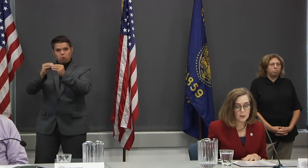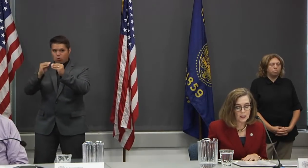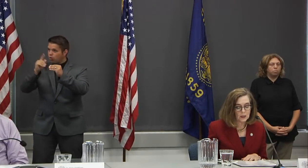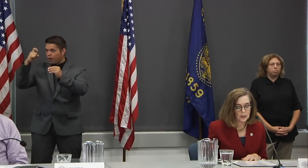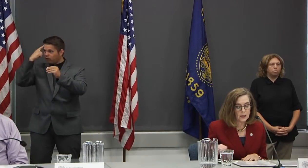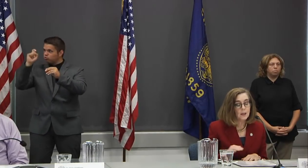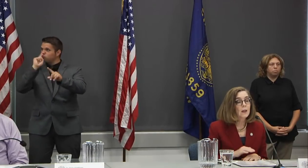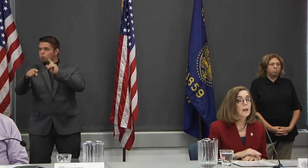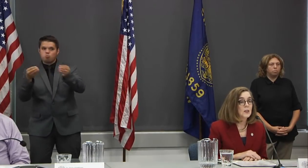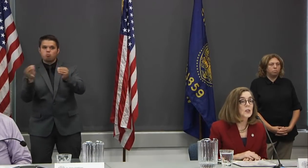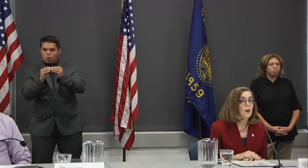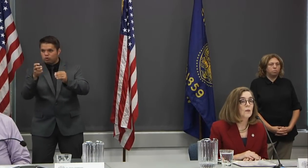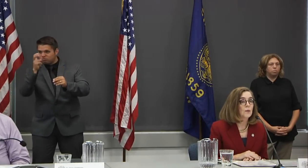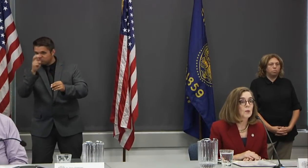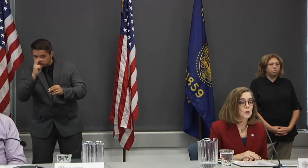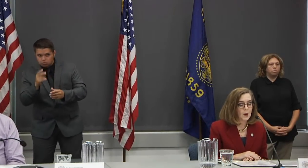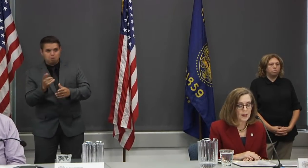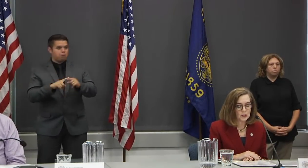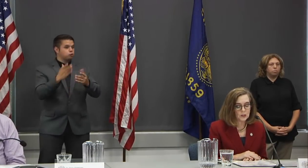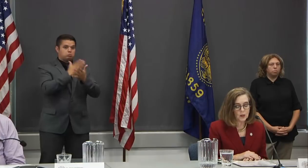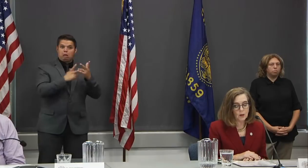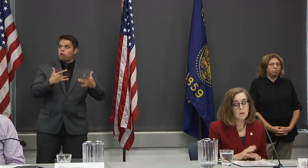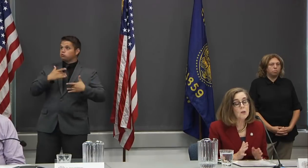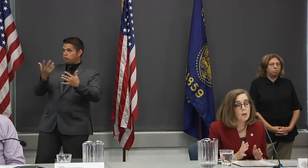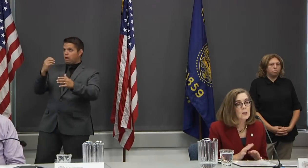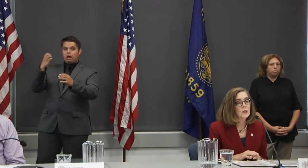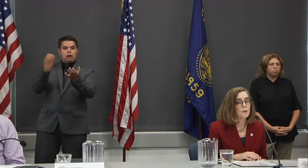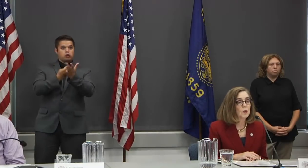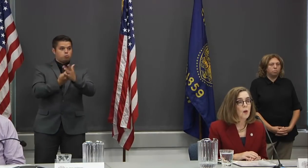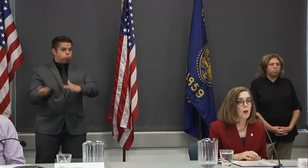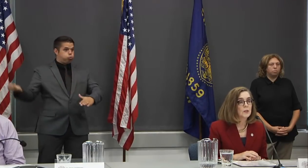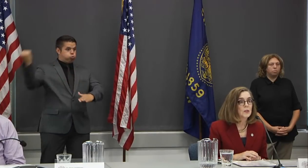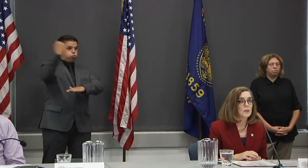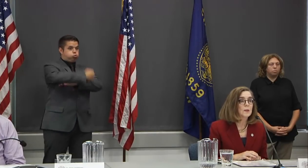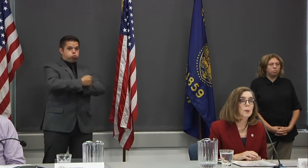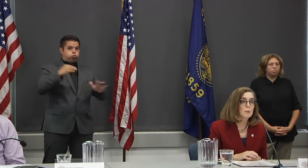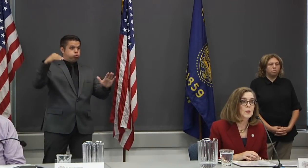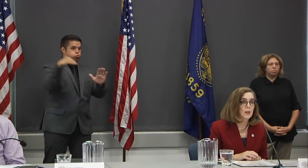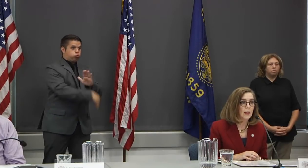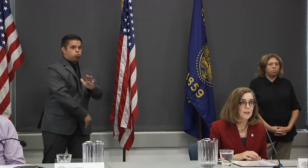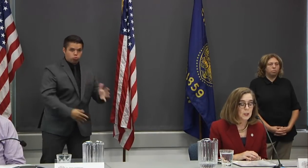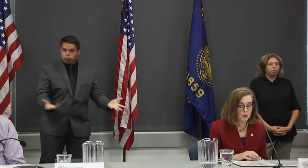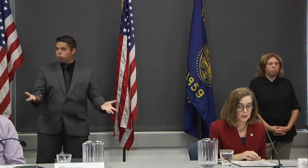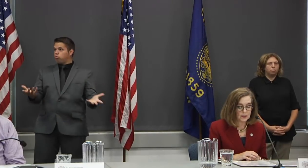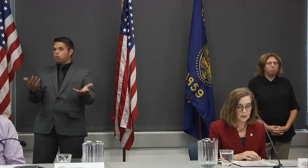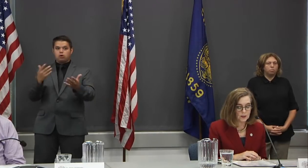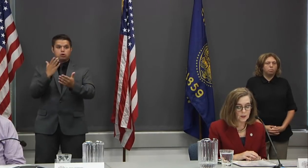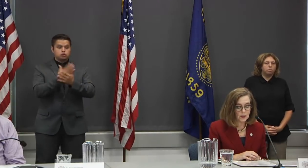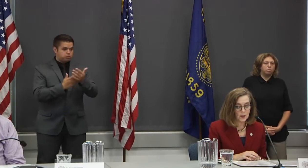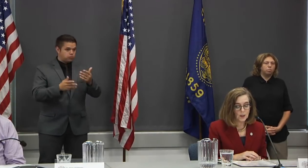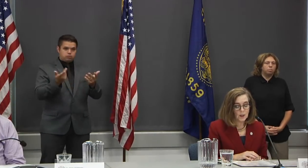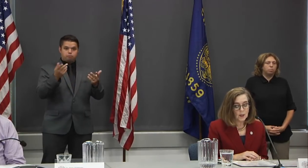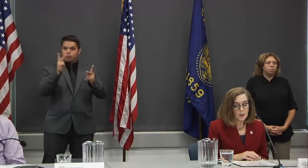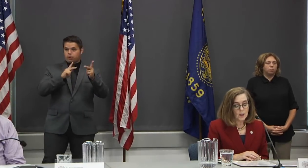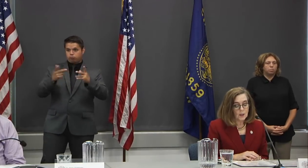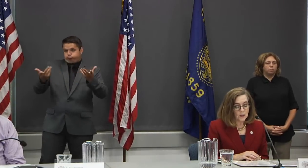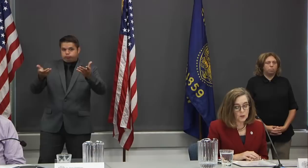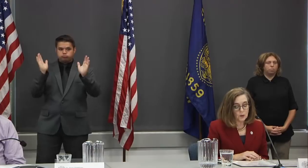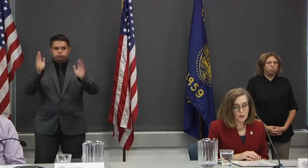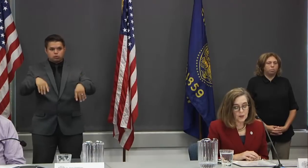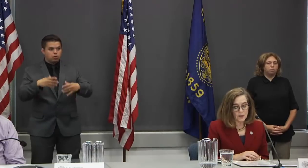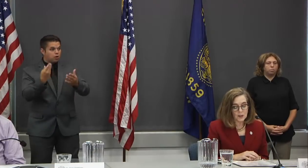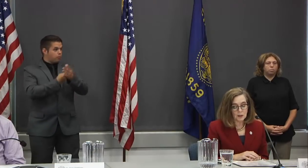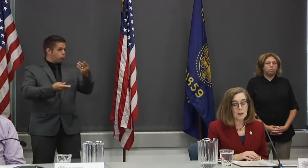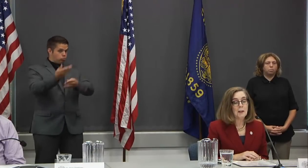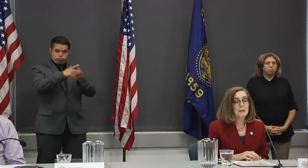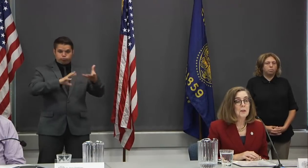economy immediately and start from scratch, regardless of the cost to people's livelihoods. The